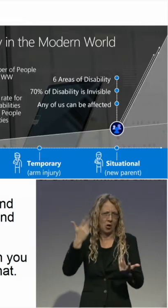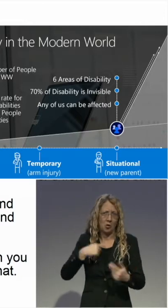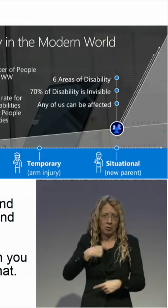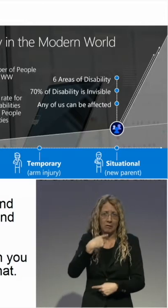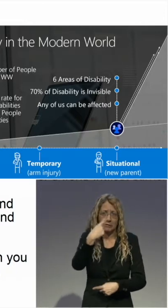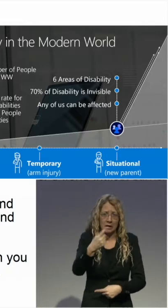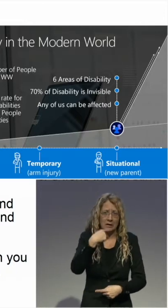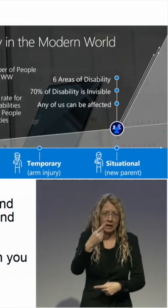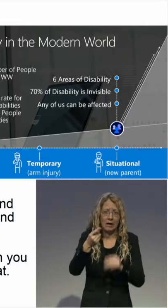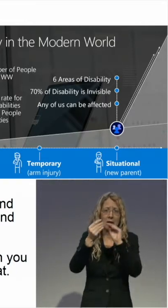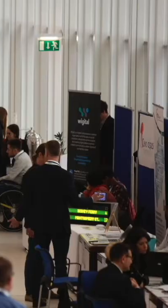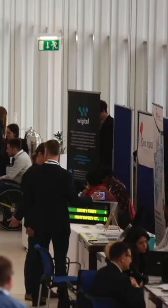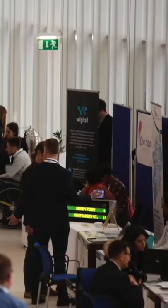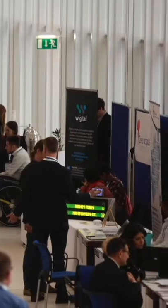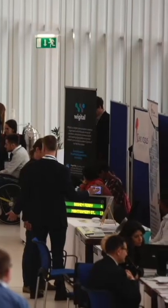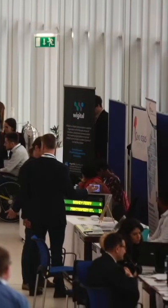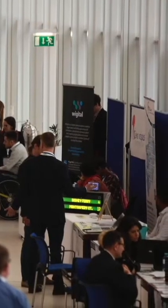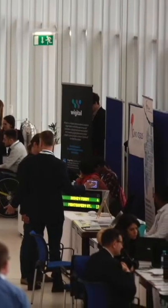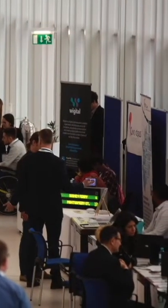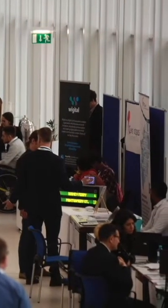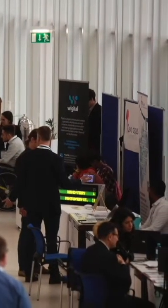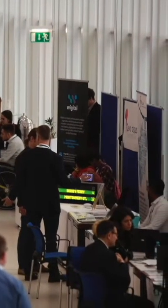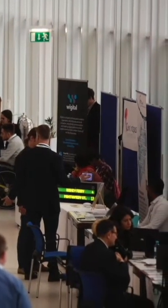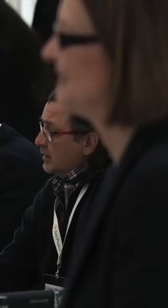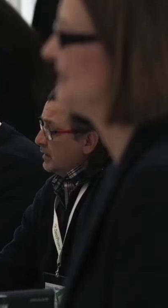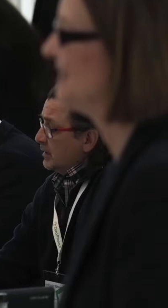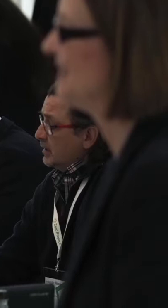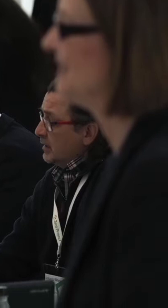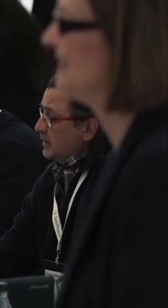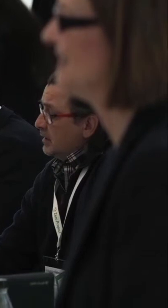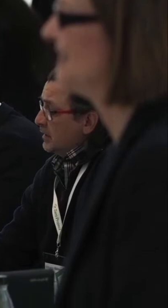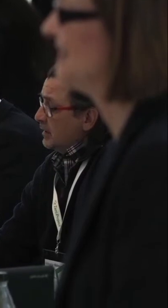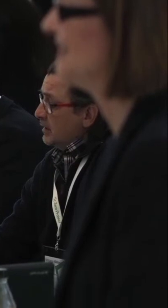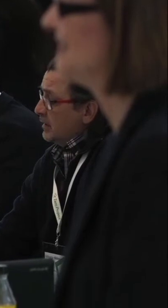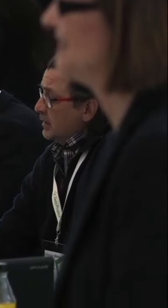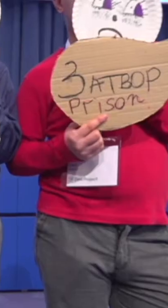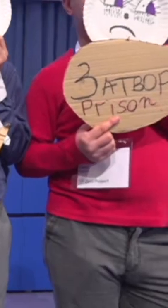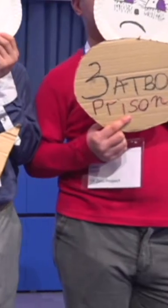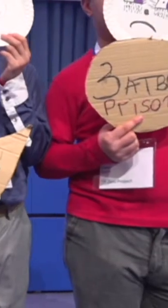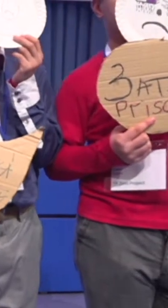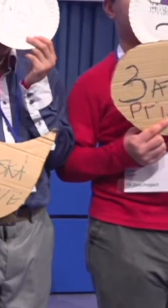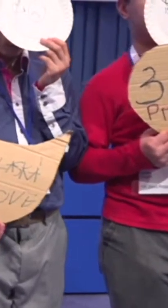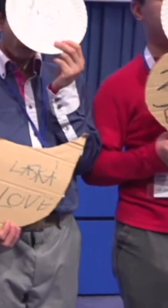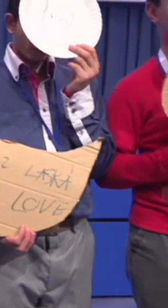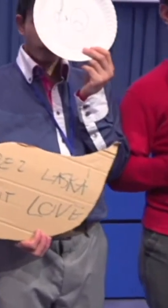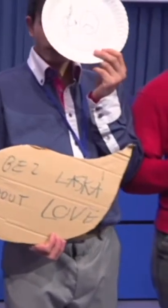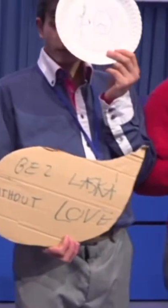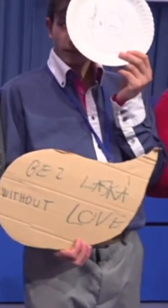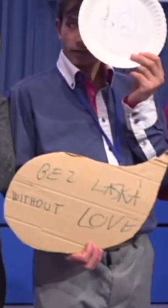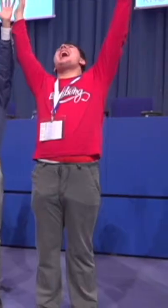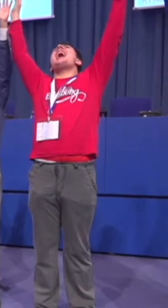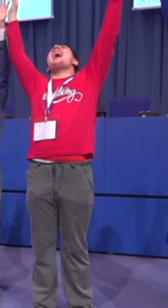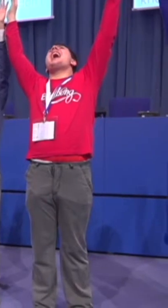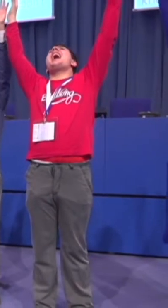of disability. It's big. Photos of visitors in the exhibition area and at info stands. People with disabilities hold up speech bubbles and